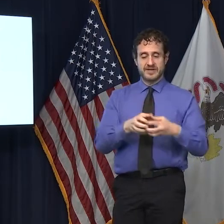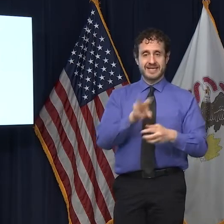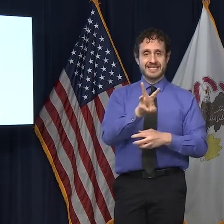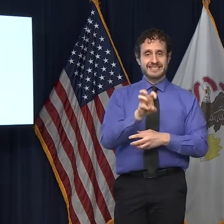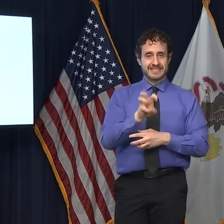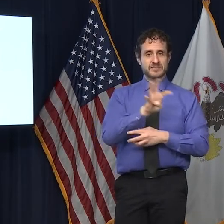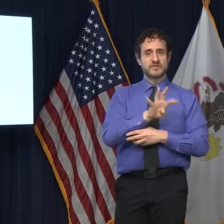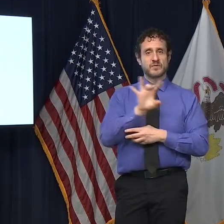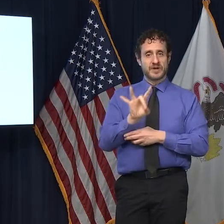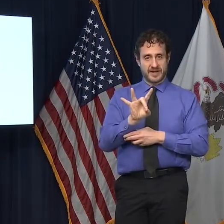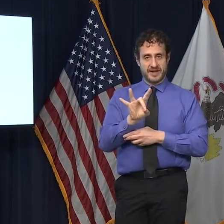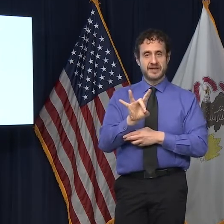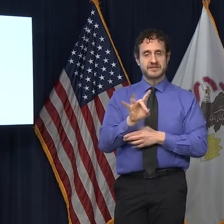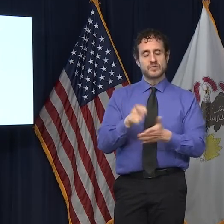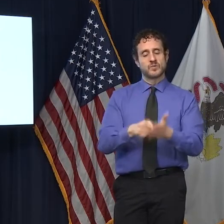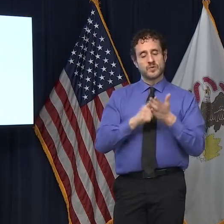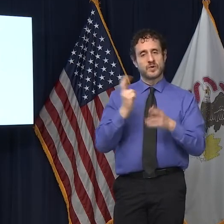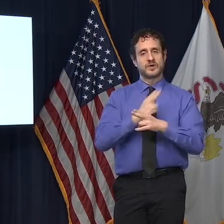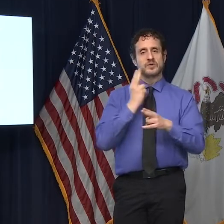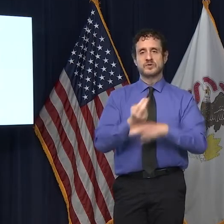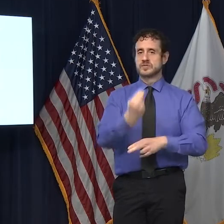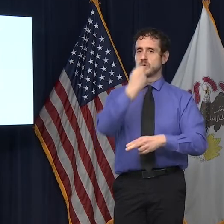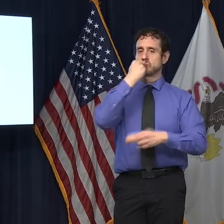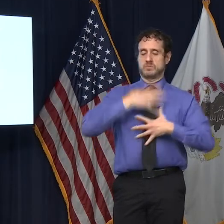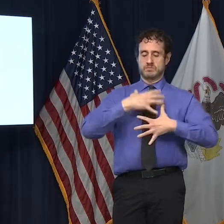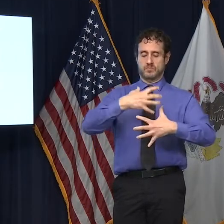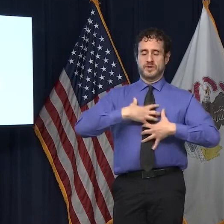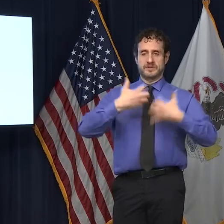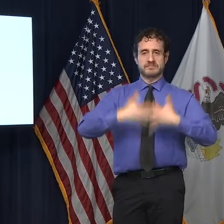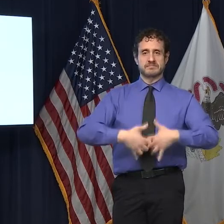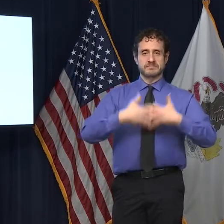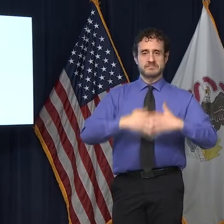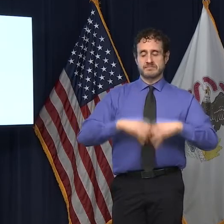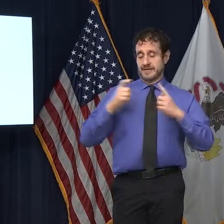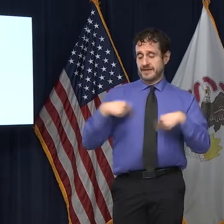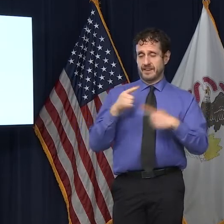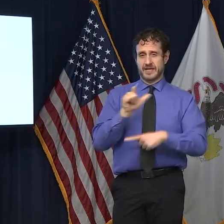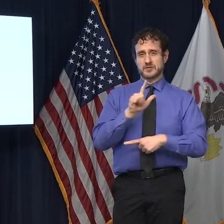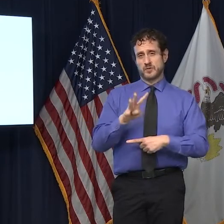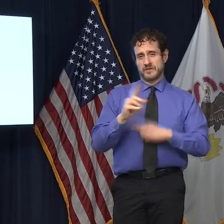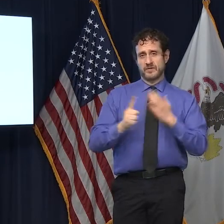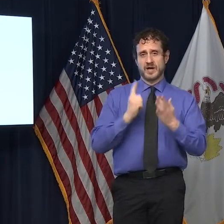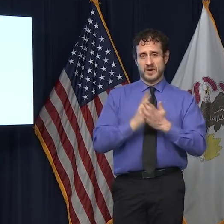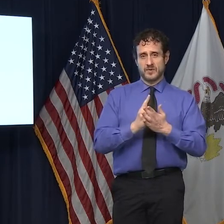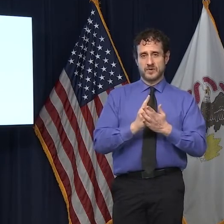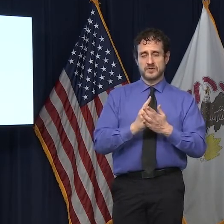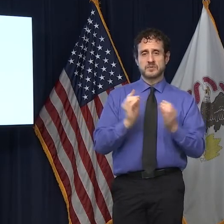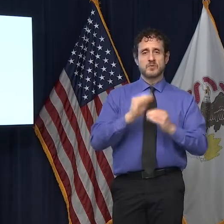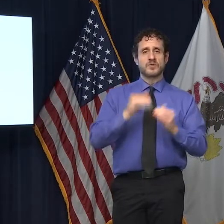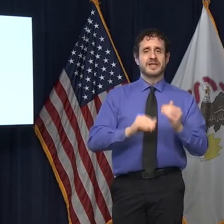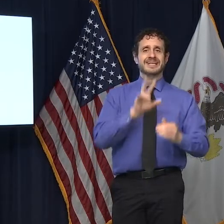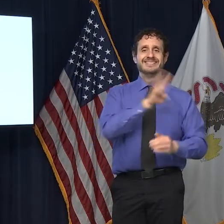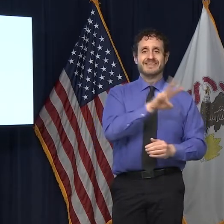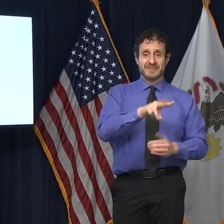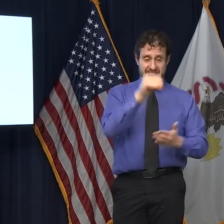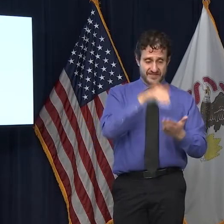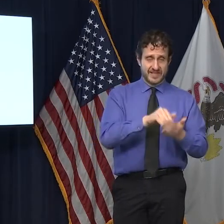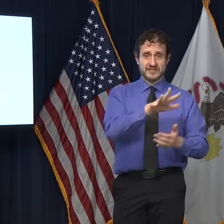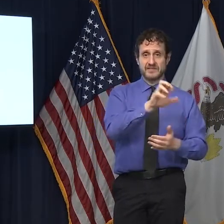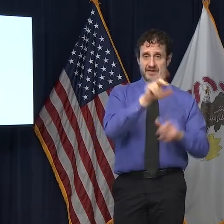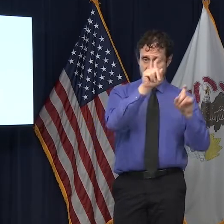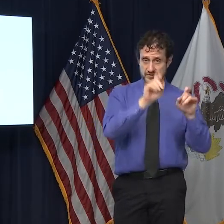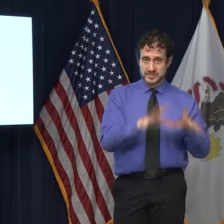648 patients were on ventilators. In the last 24 hours, more than 77,500 tests